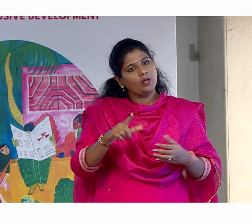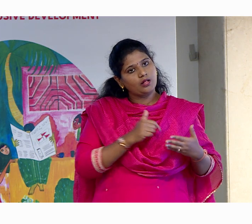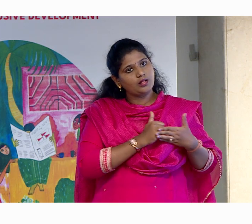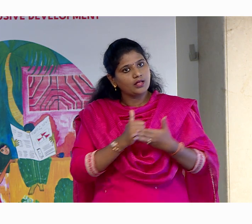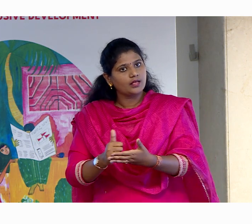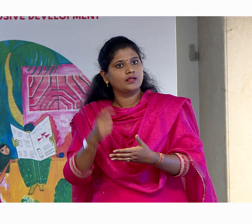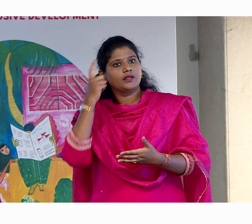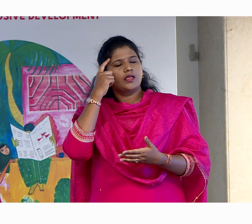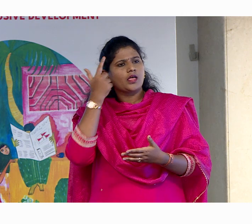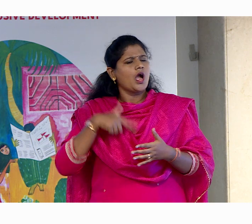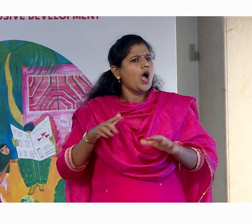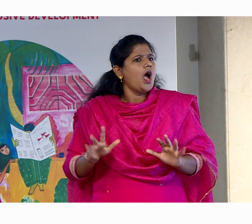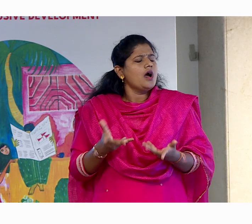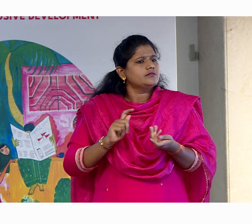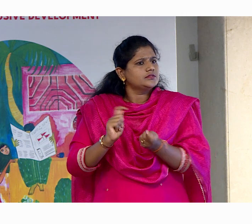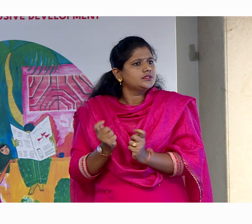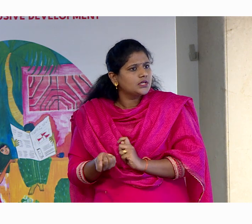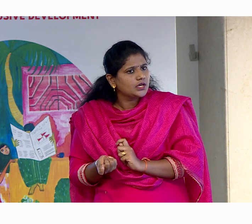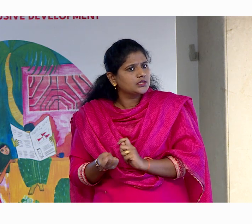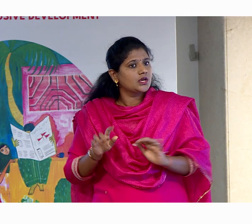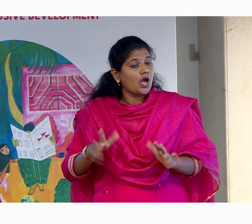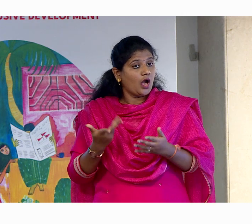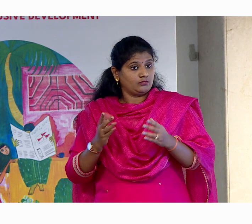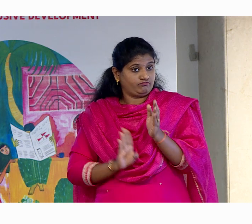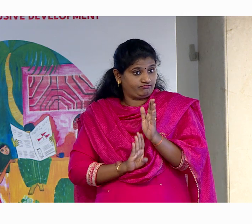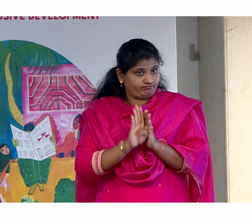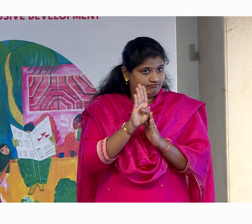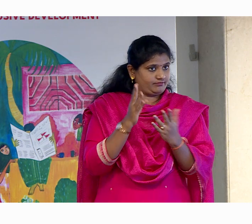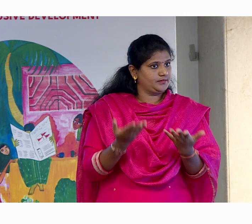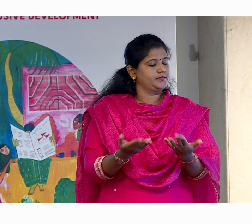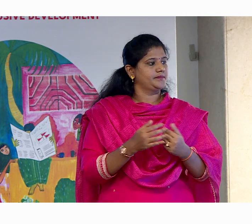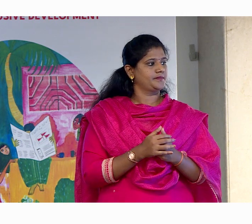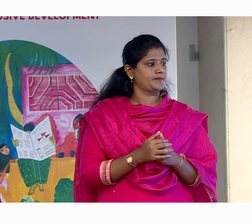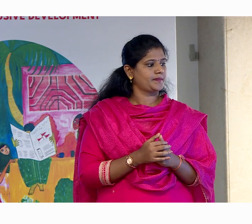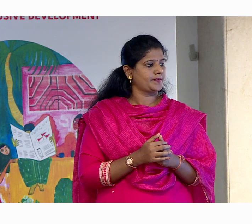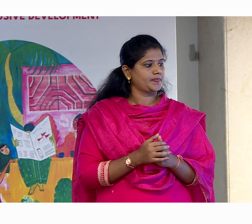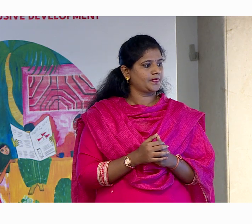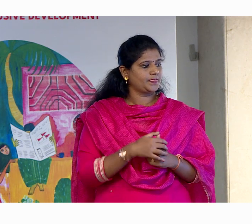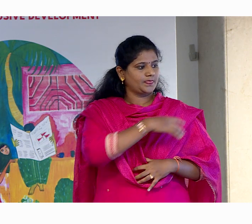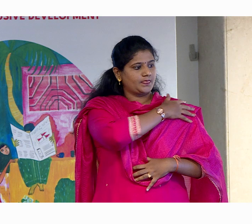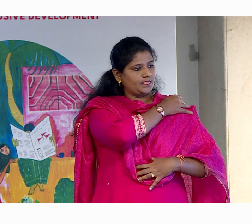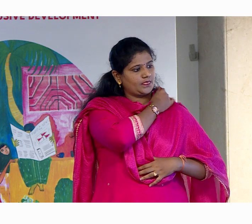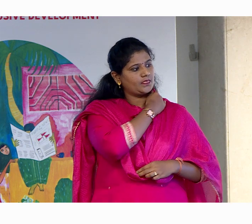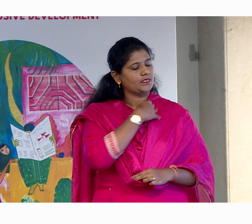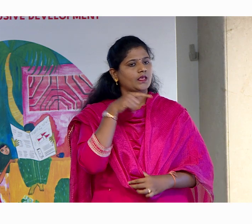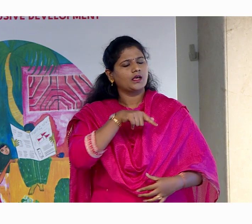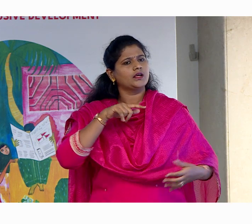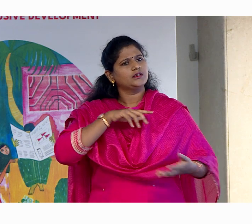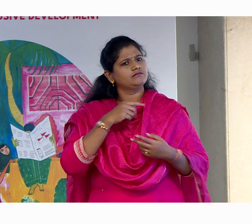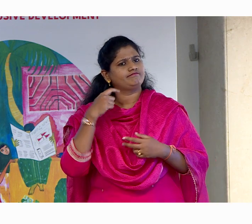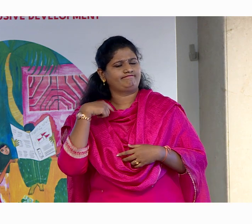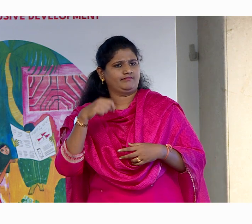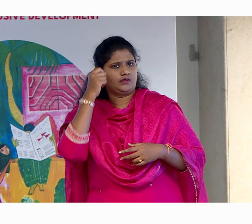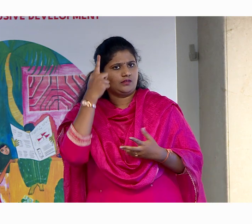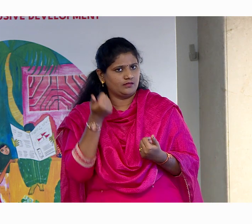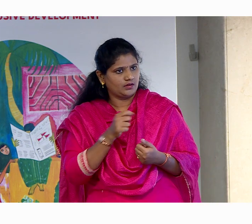how to change and how to improve care. Despite our understanding of all of this, Andree and